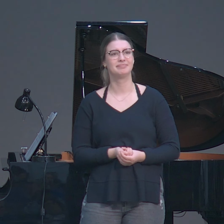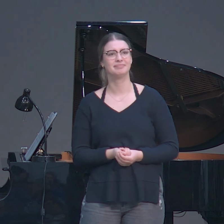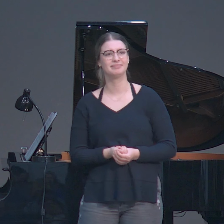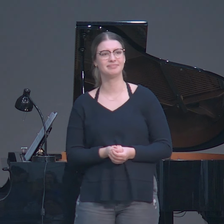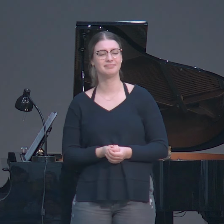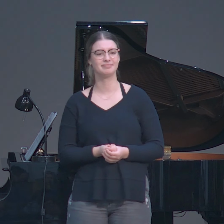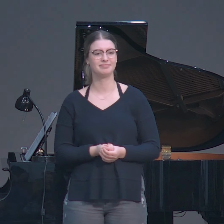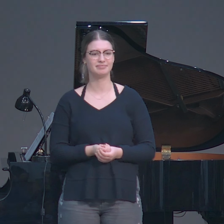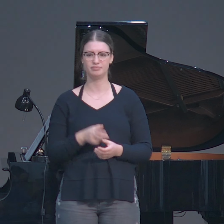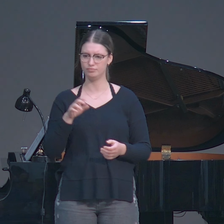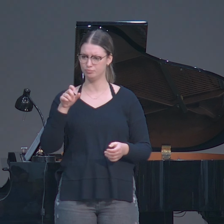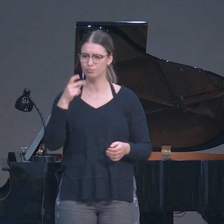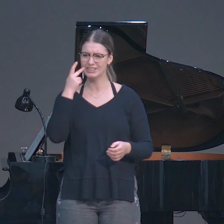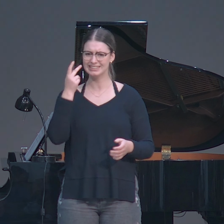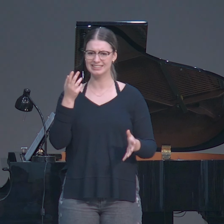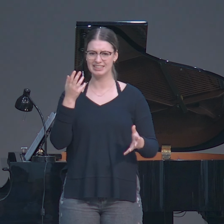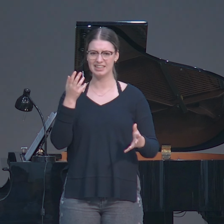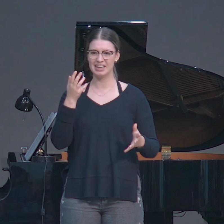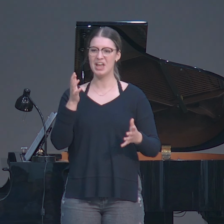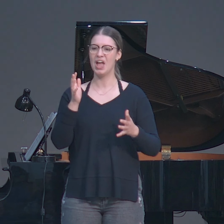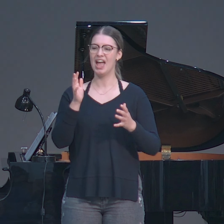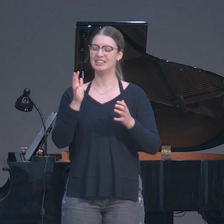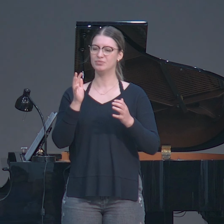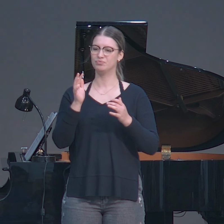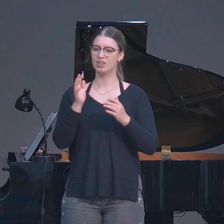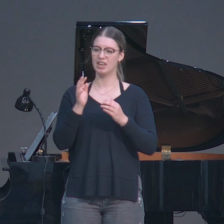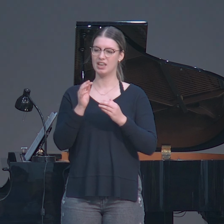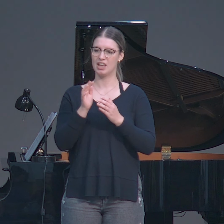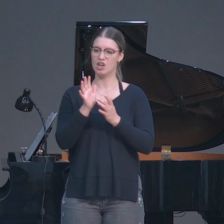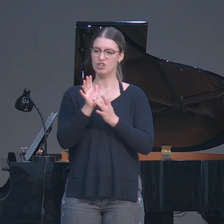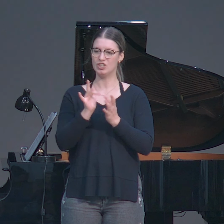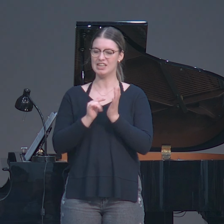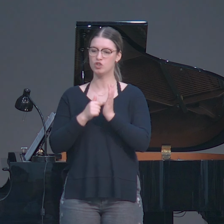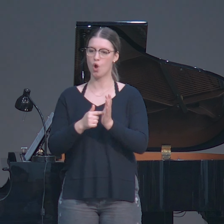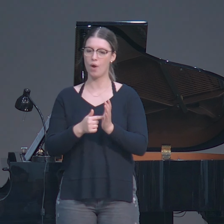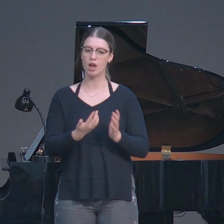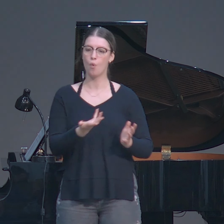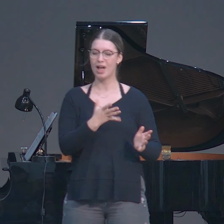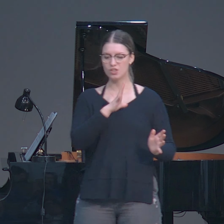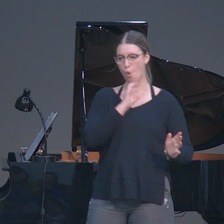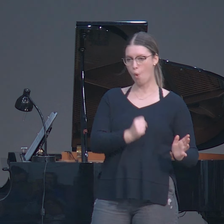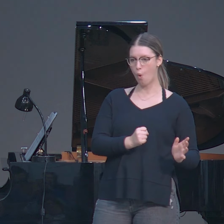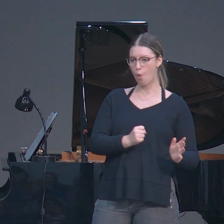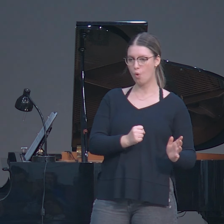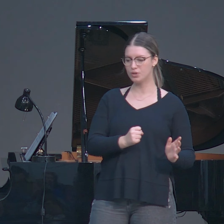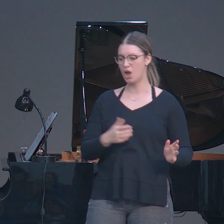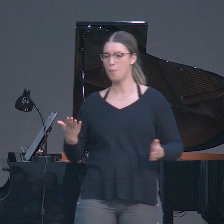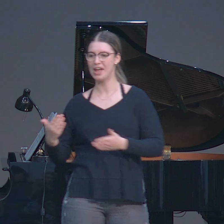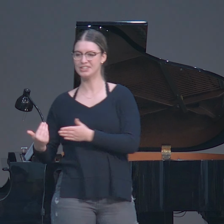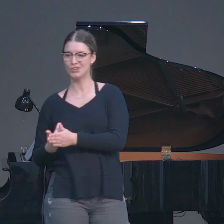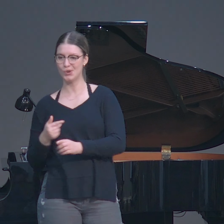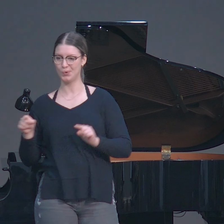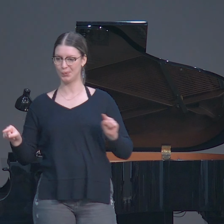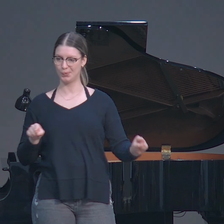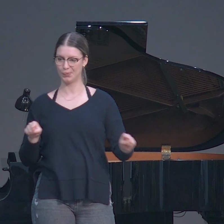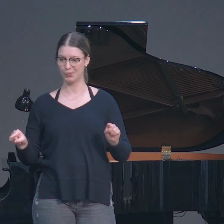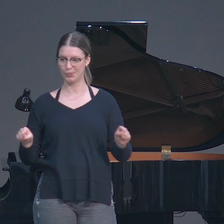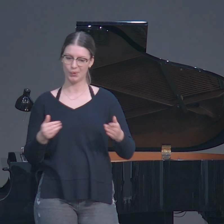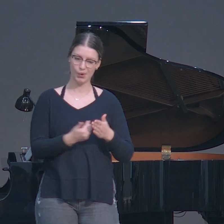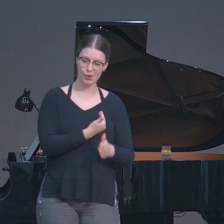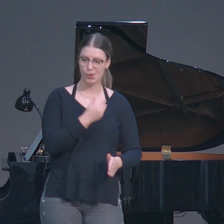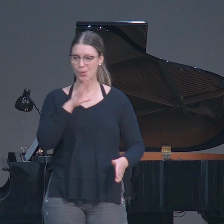And you can see he's playing new against old here. If you look at how many times those words are repeated, new and old,